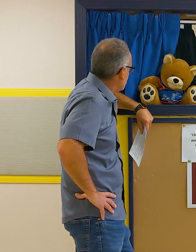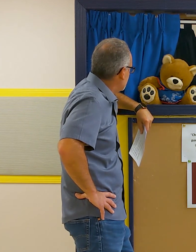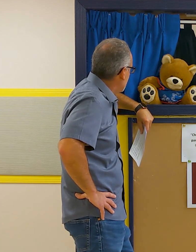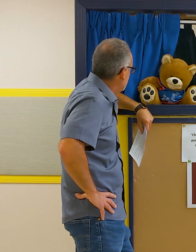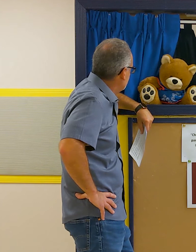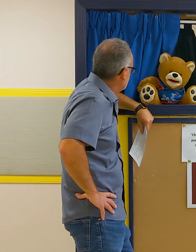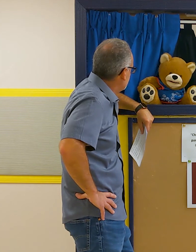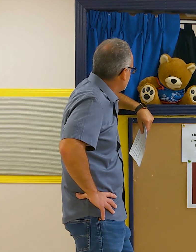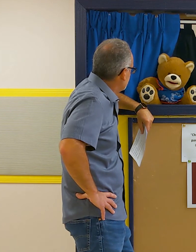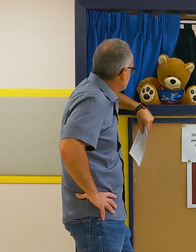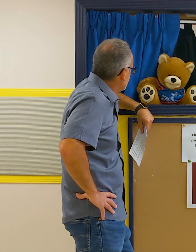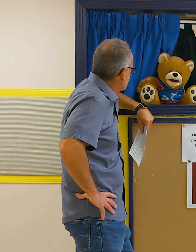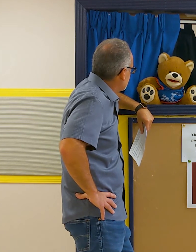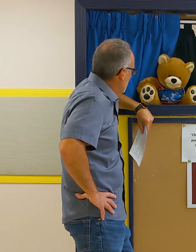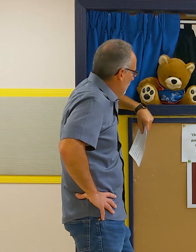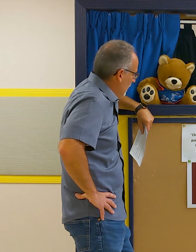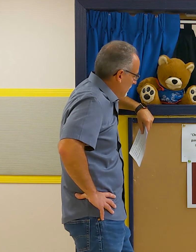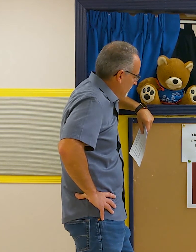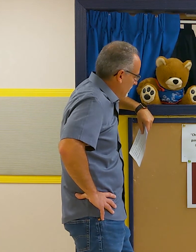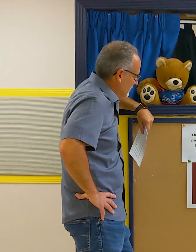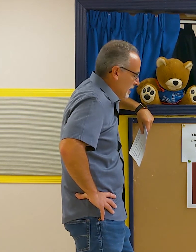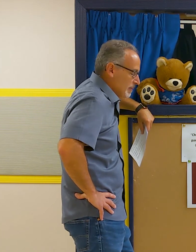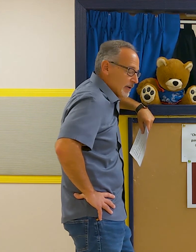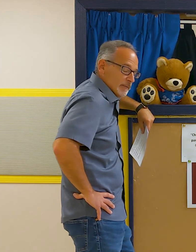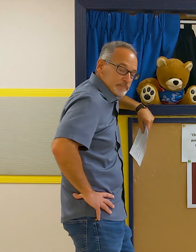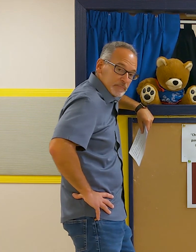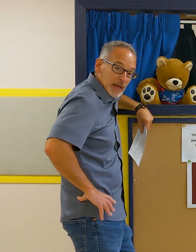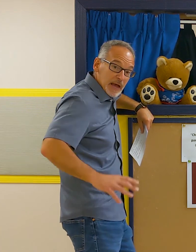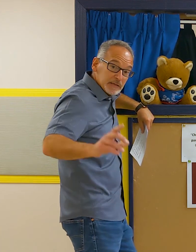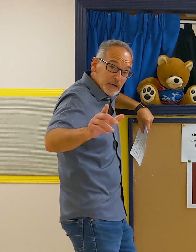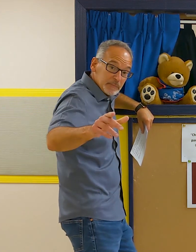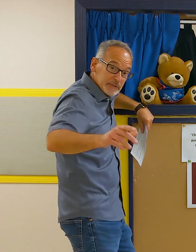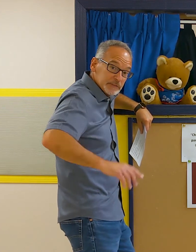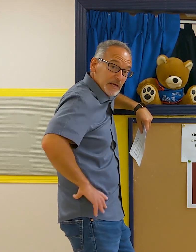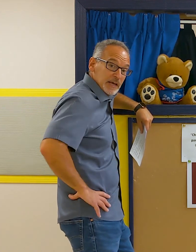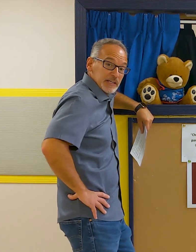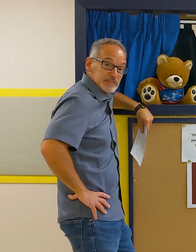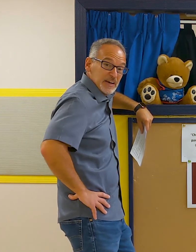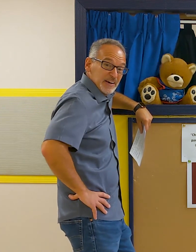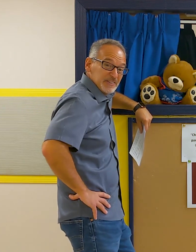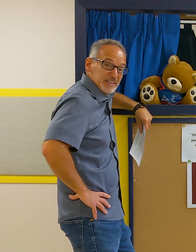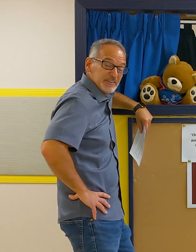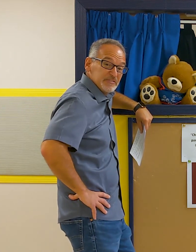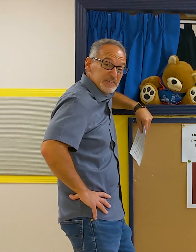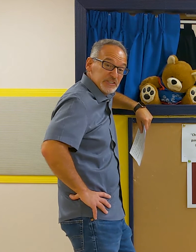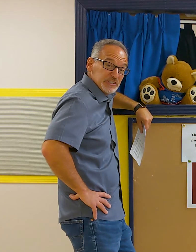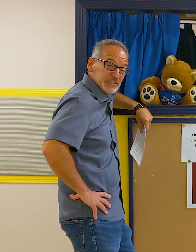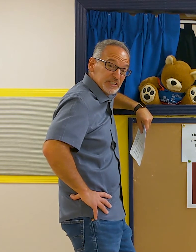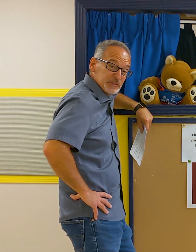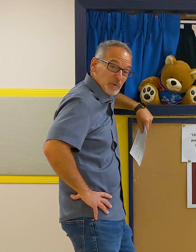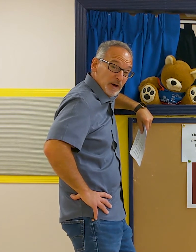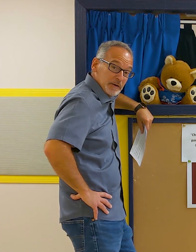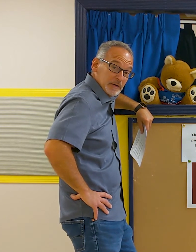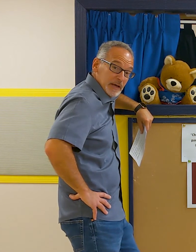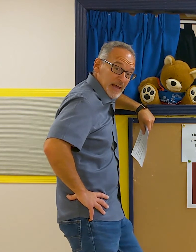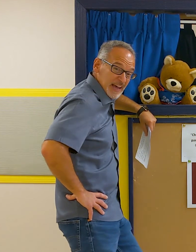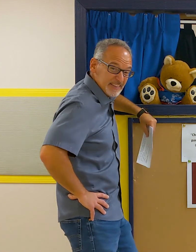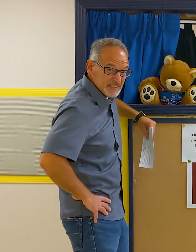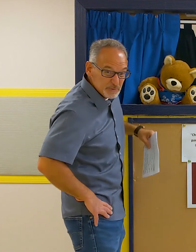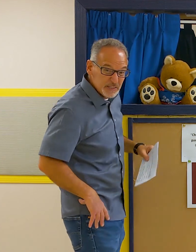today? Okay, Pastor Brock. All right, here it is, Cubby Bear and Cubbies. It's found in Ephesians 6:1, and this is what it